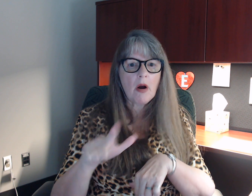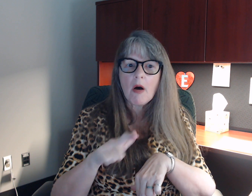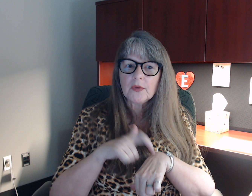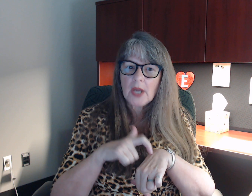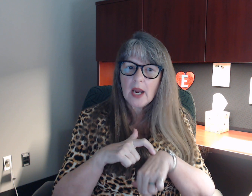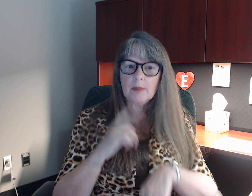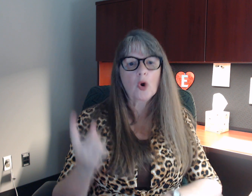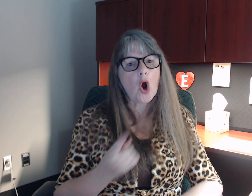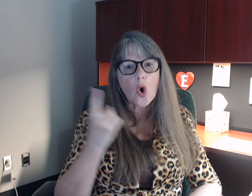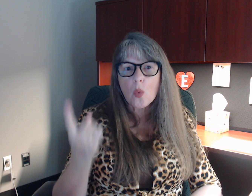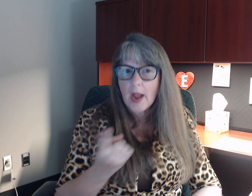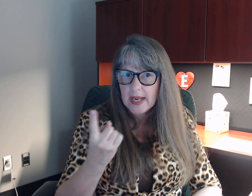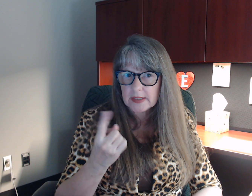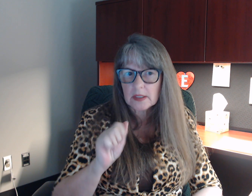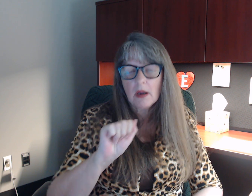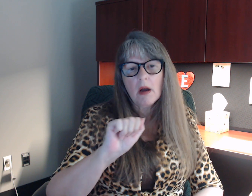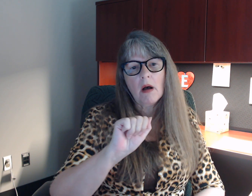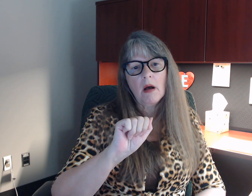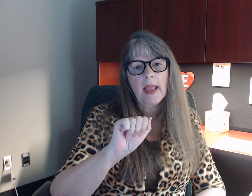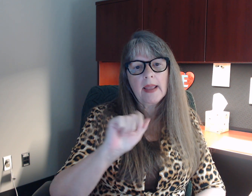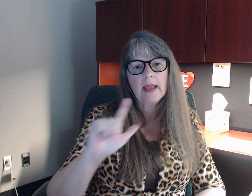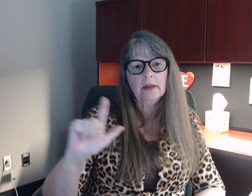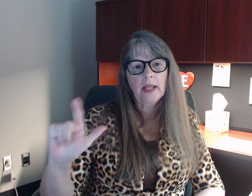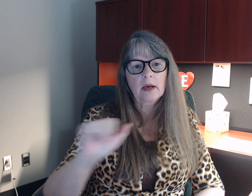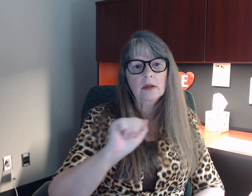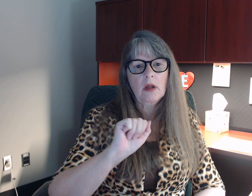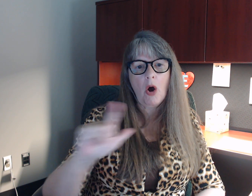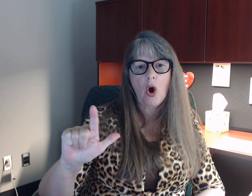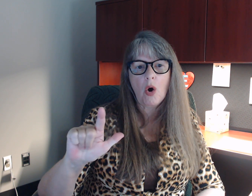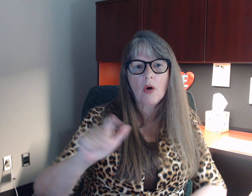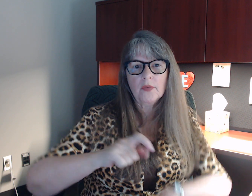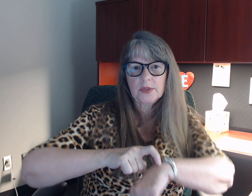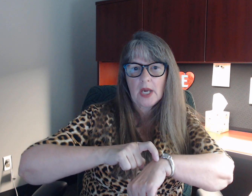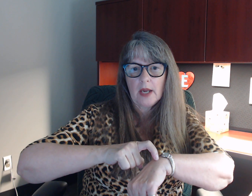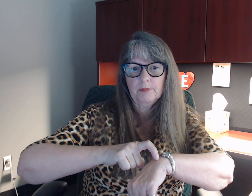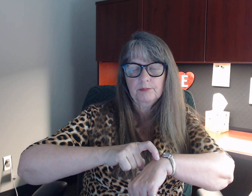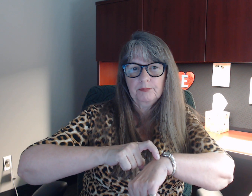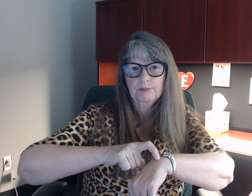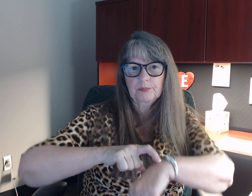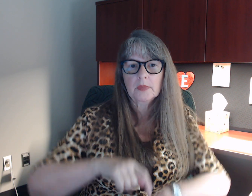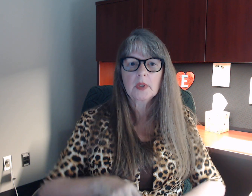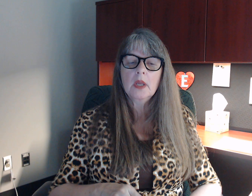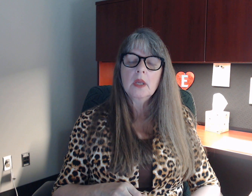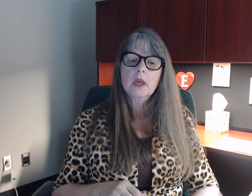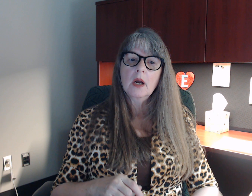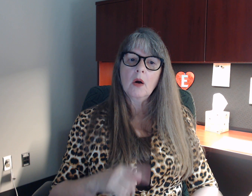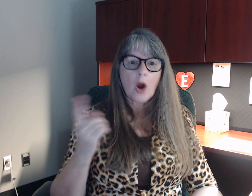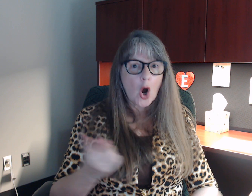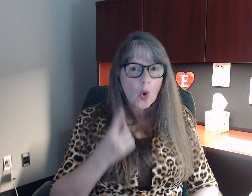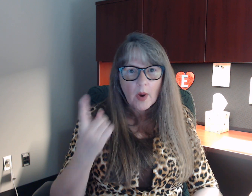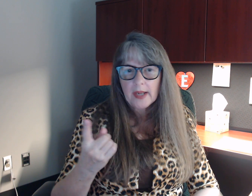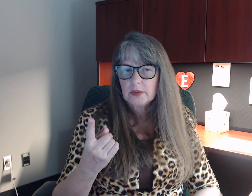the time, or always, A-L-L, all the time, or always,